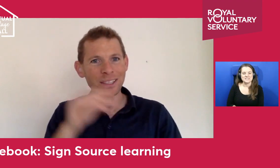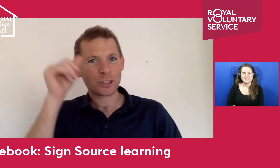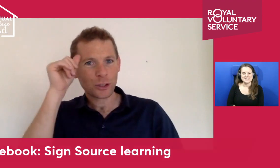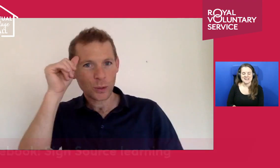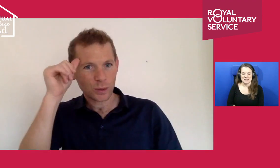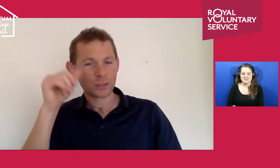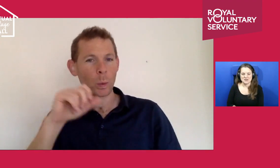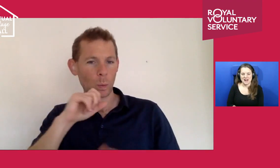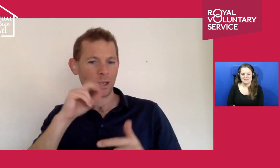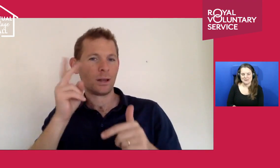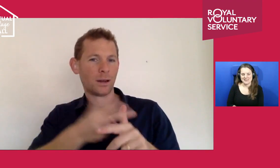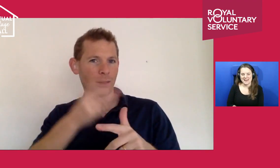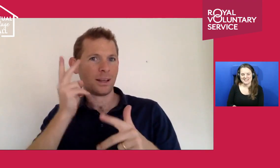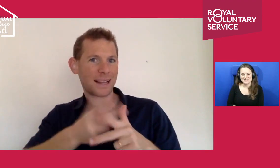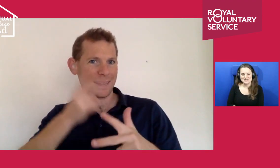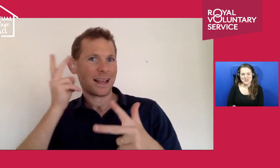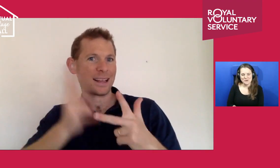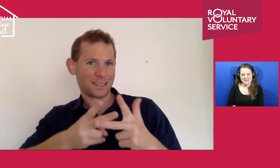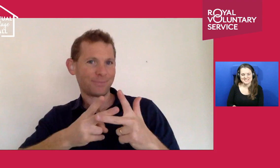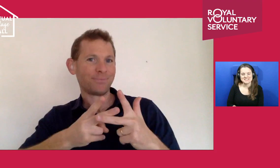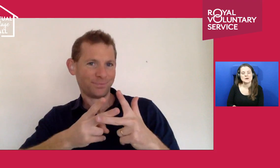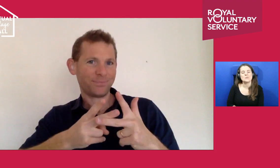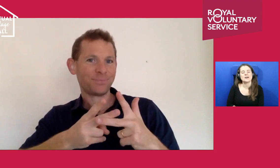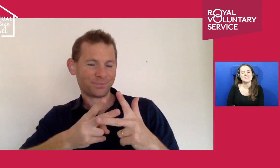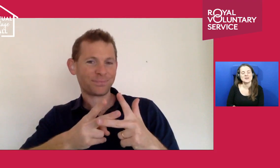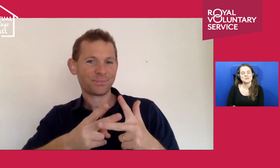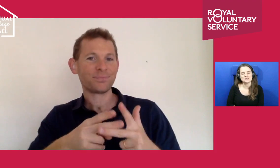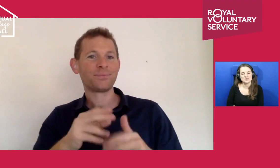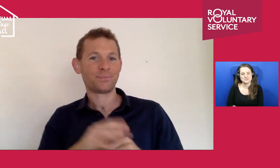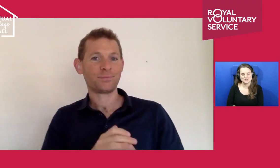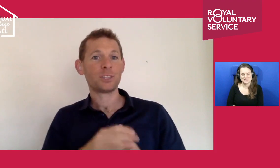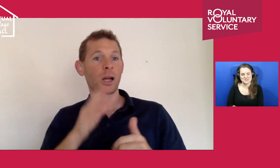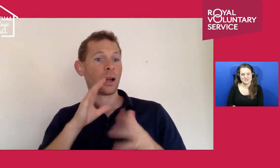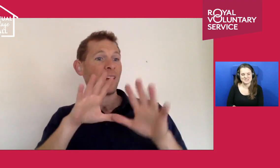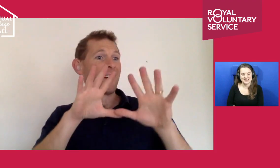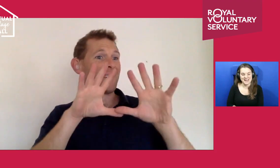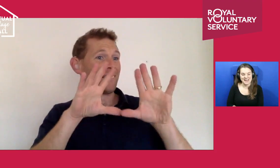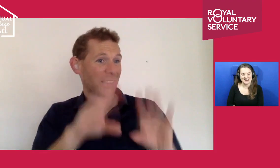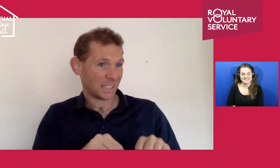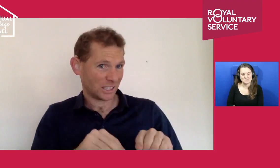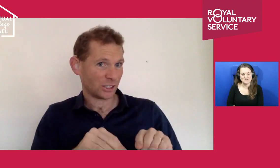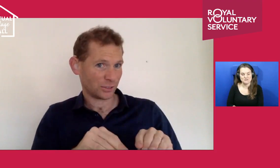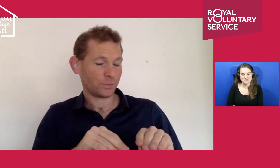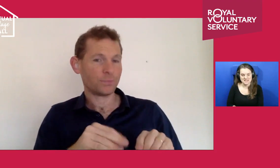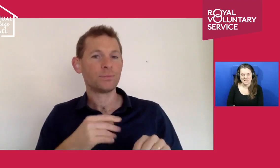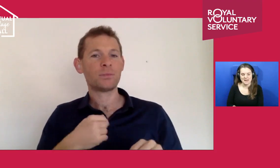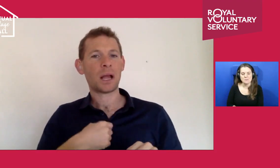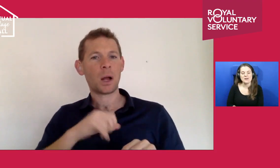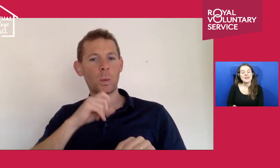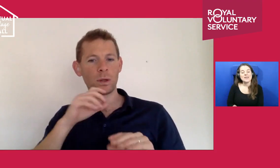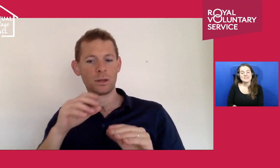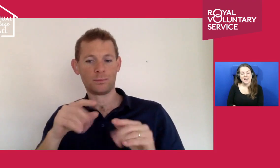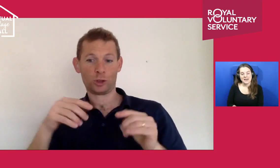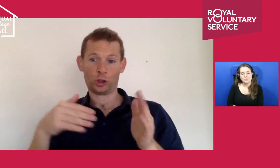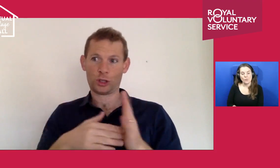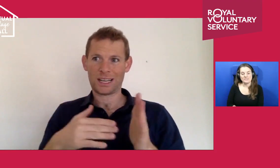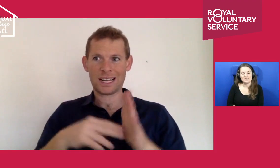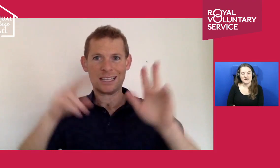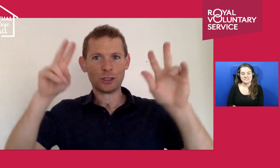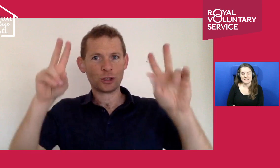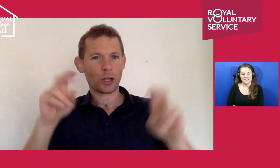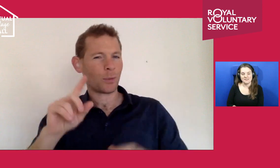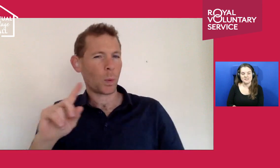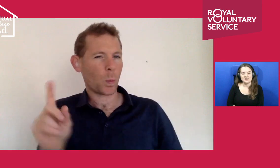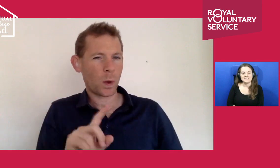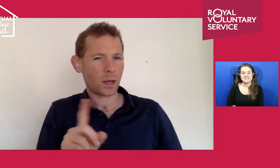we did If You're Happy and You Know It. So we're going to go through those 3 songs again as a bit of a recap. Then, once